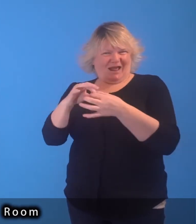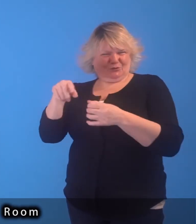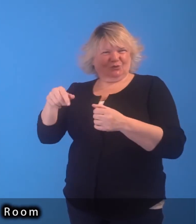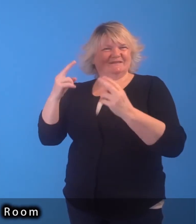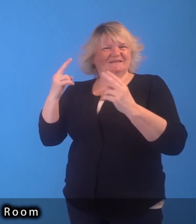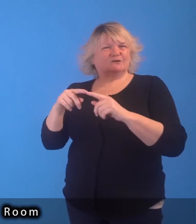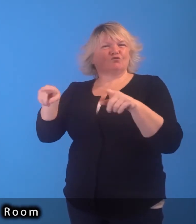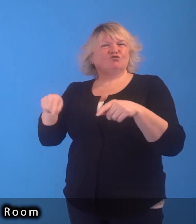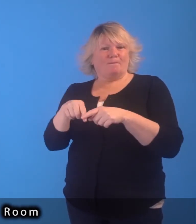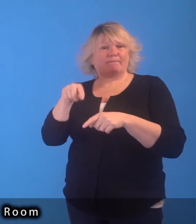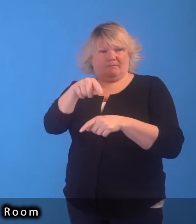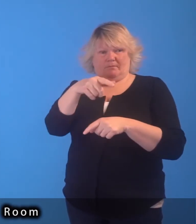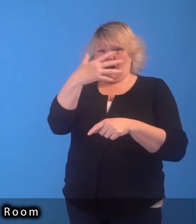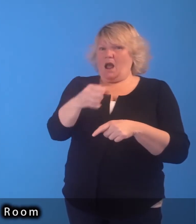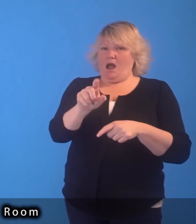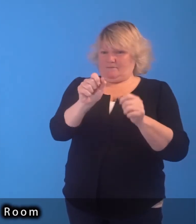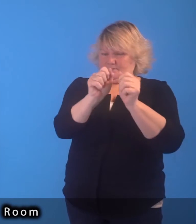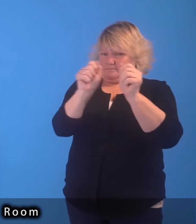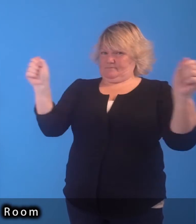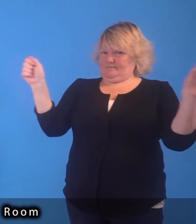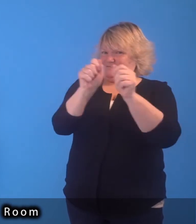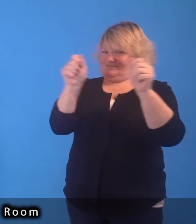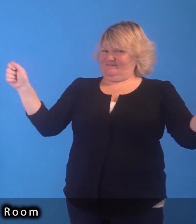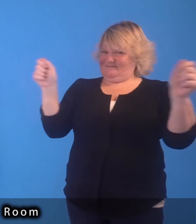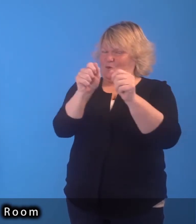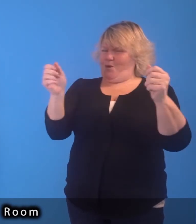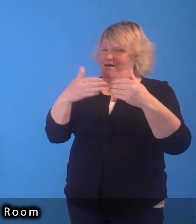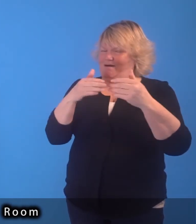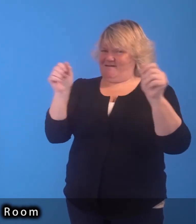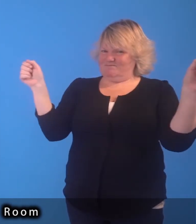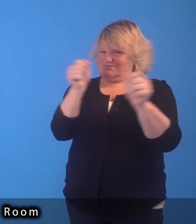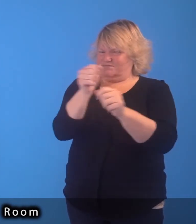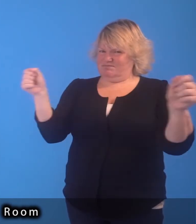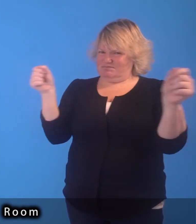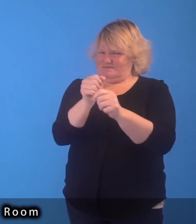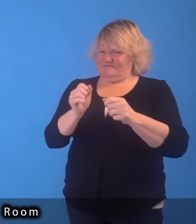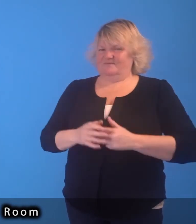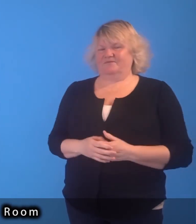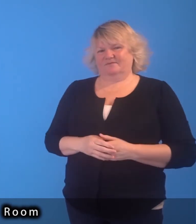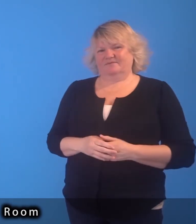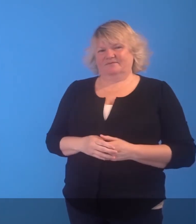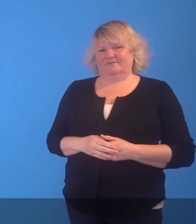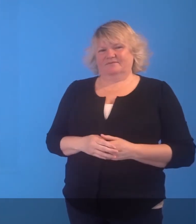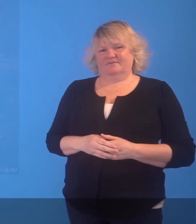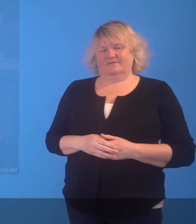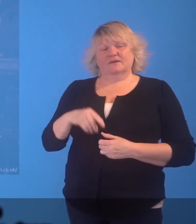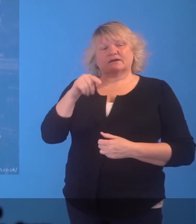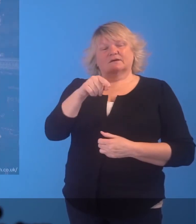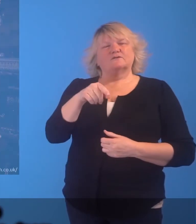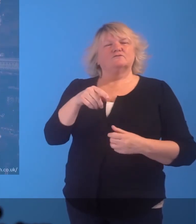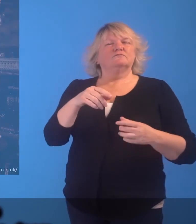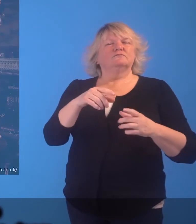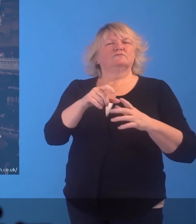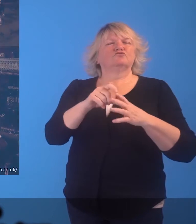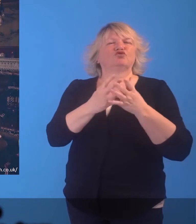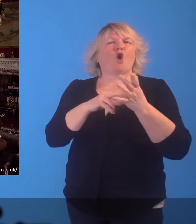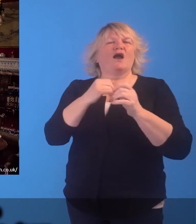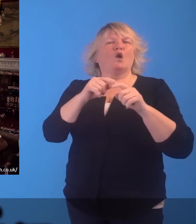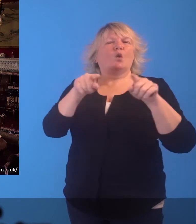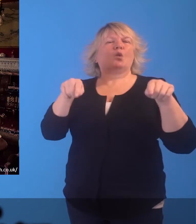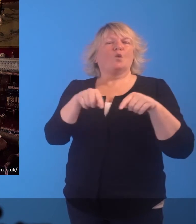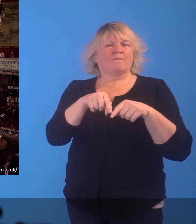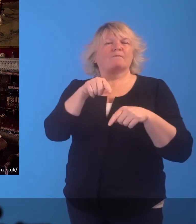shower attached, hot running water, and a heated towel rail, a